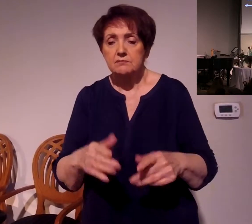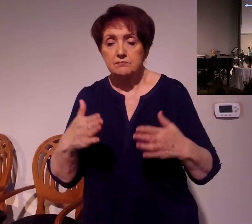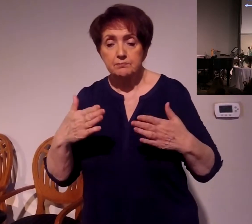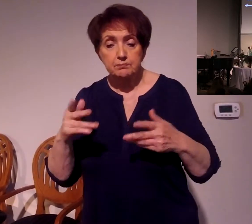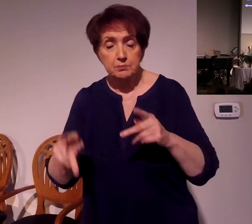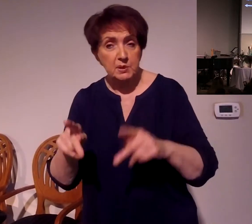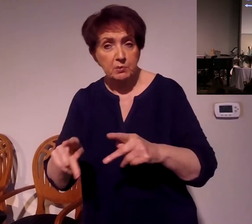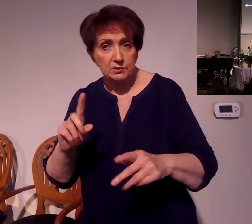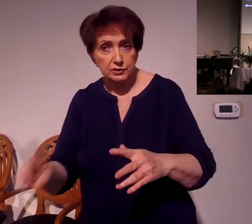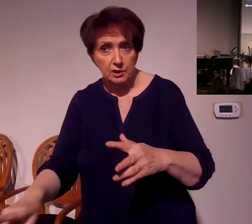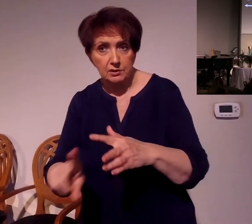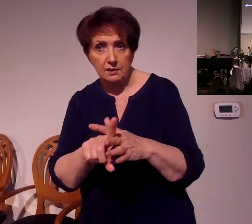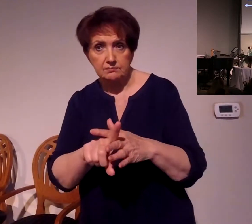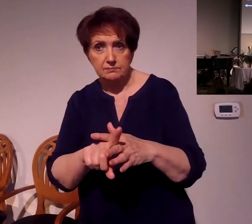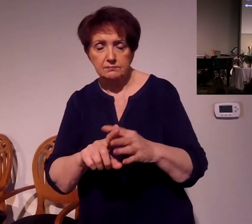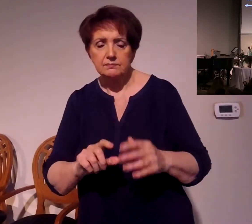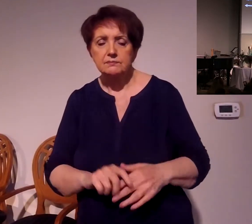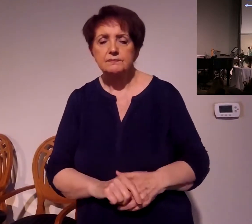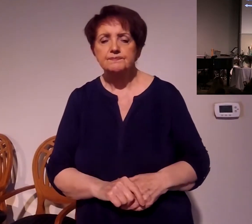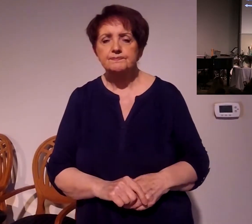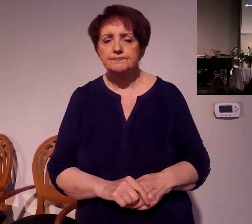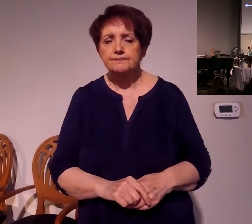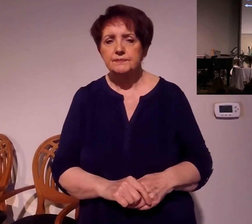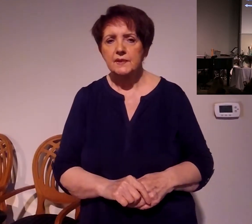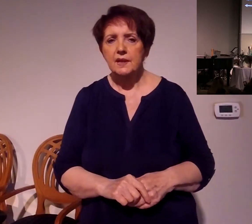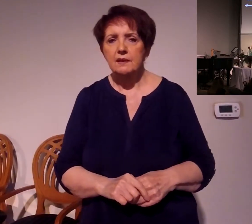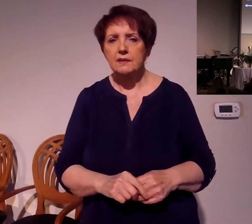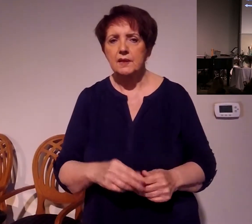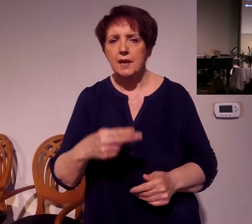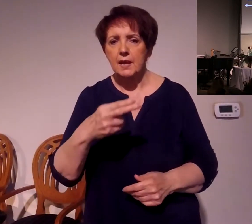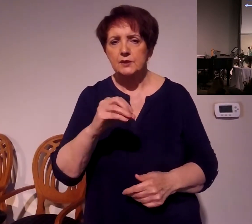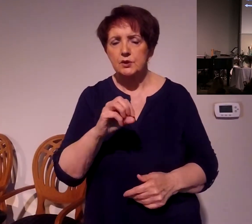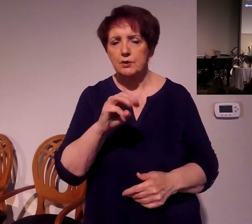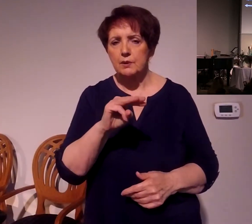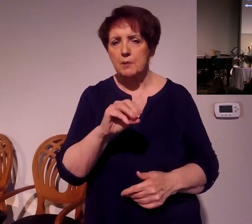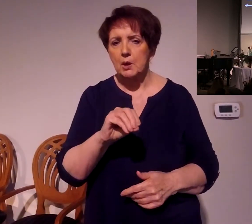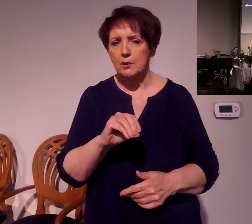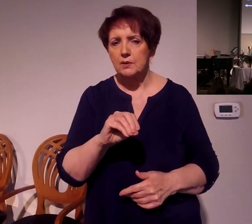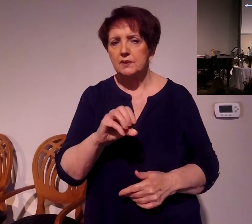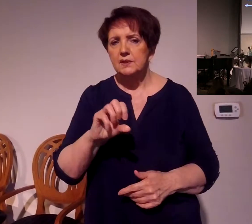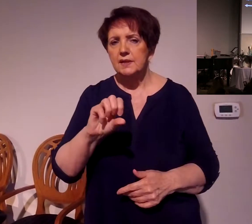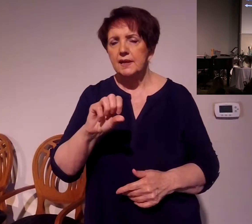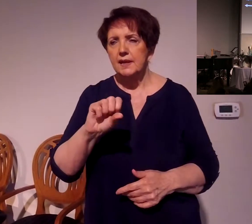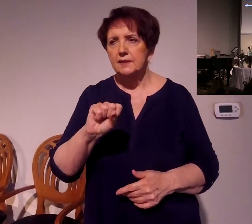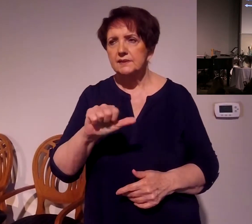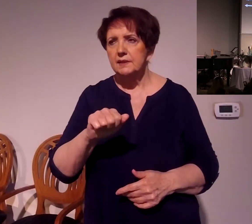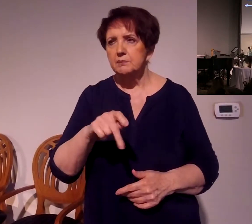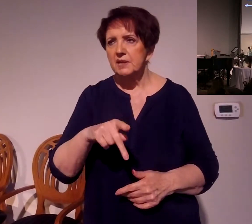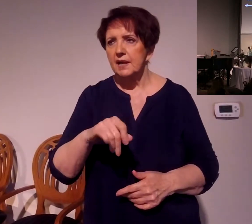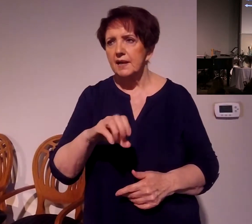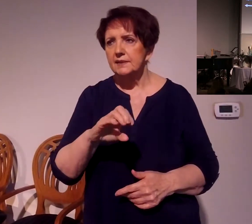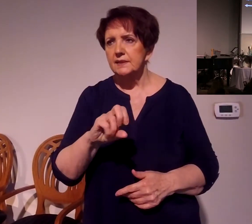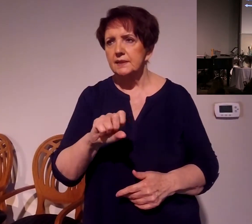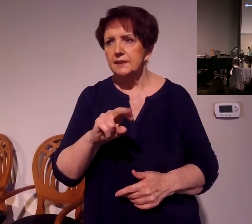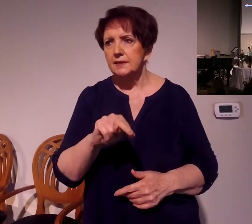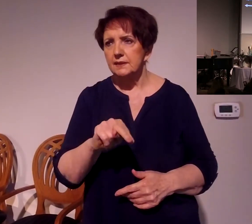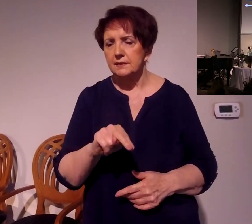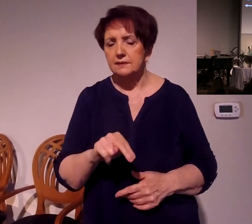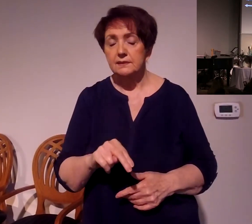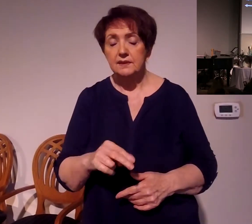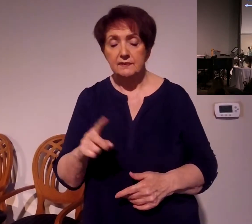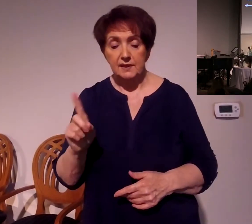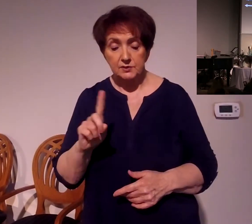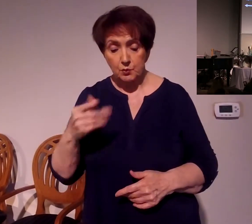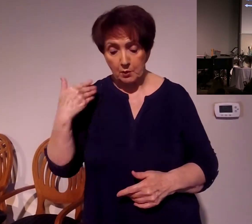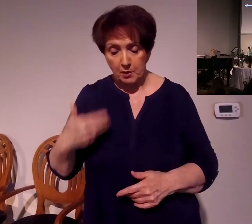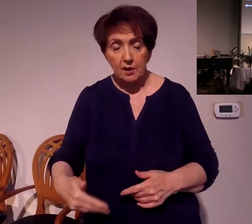evolutionary trajectory. And Homo sapien is where we are currently in the evolution of the human species.